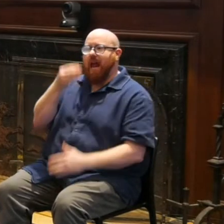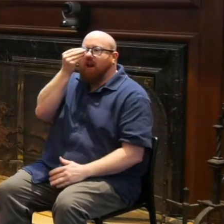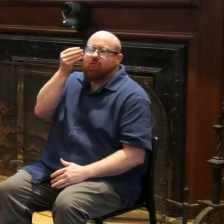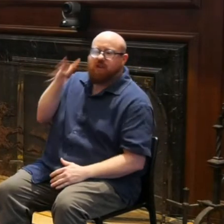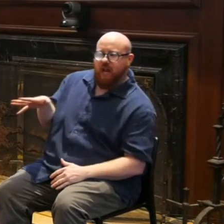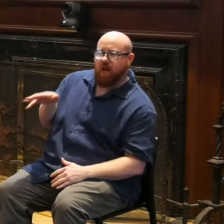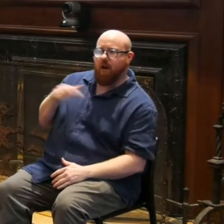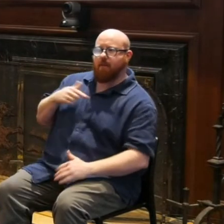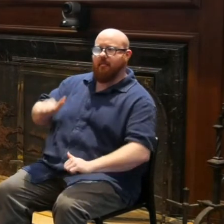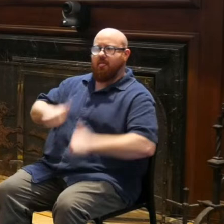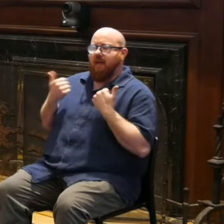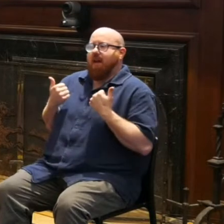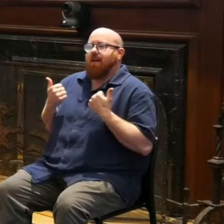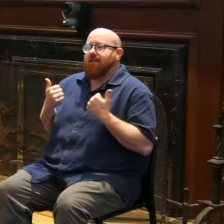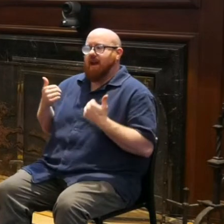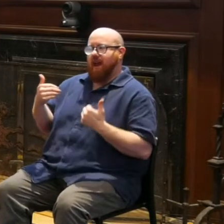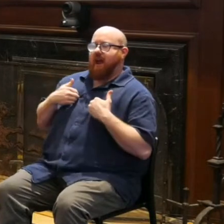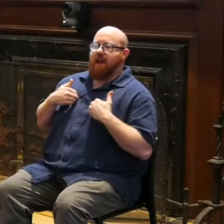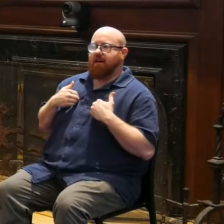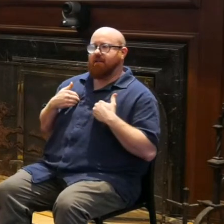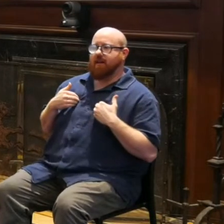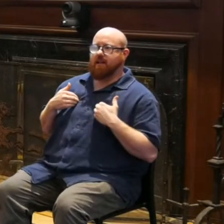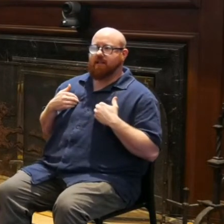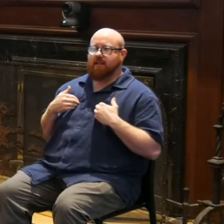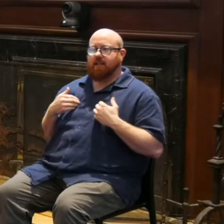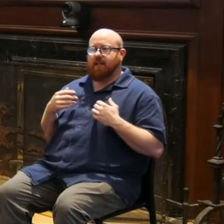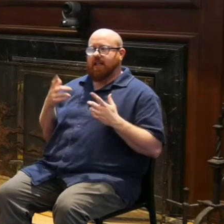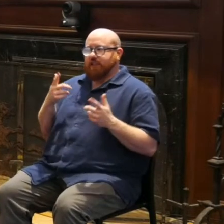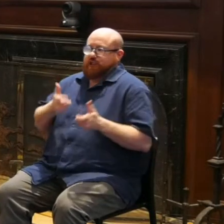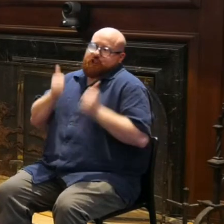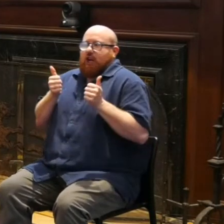I have sudden onset TVitis. I